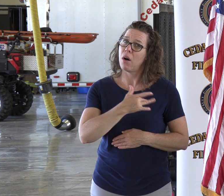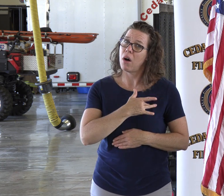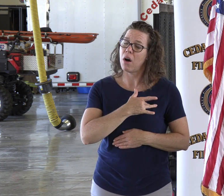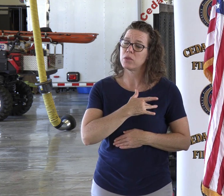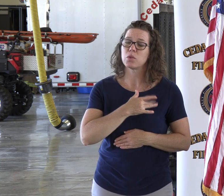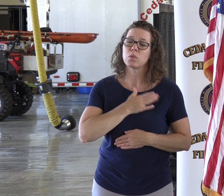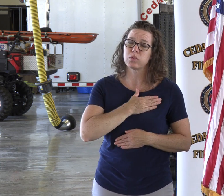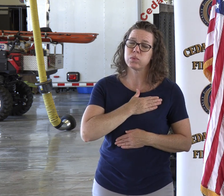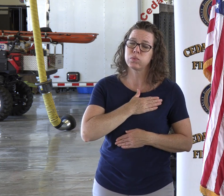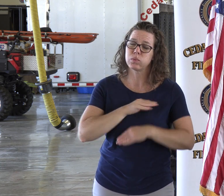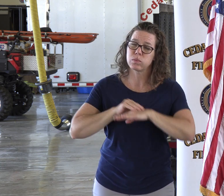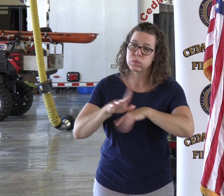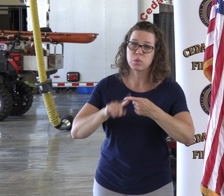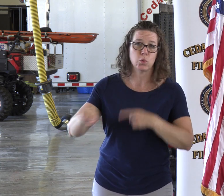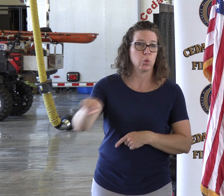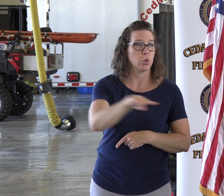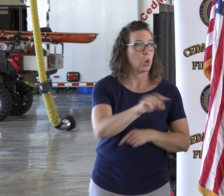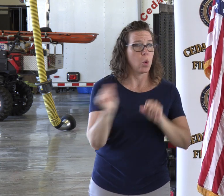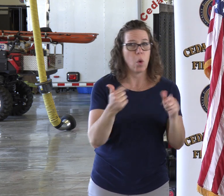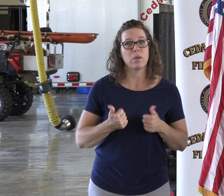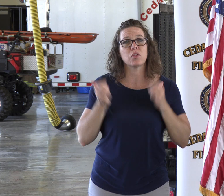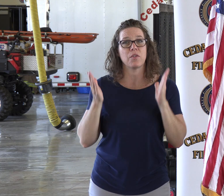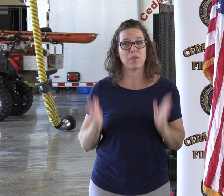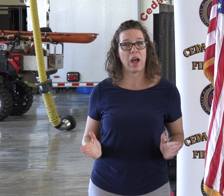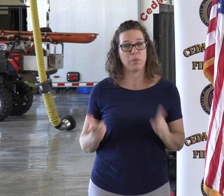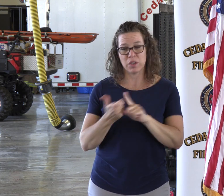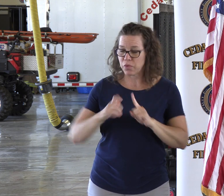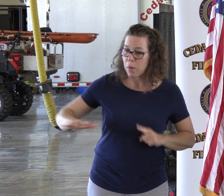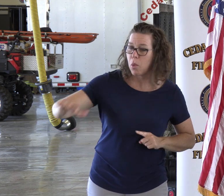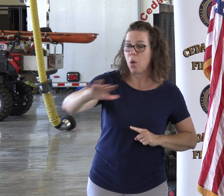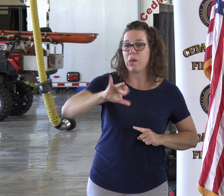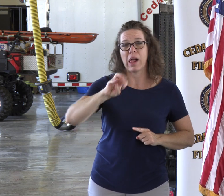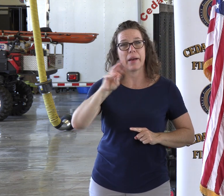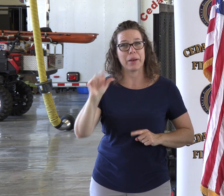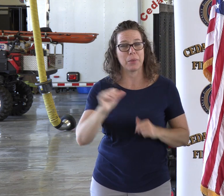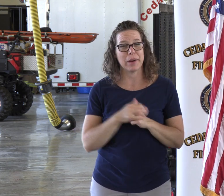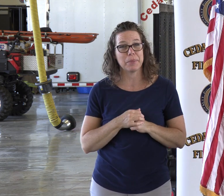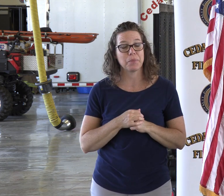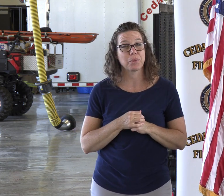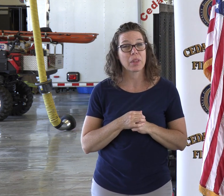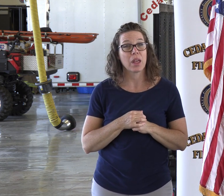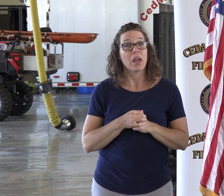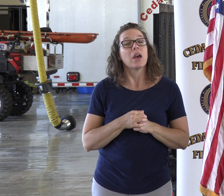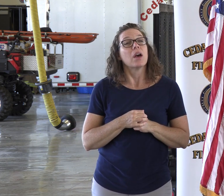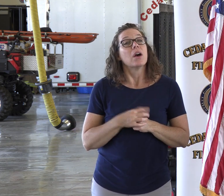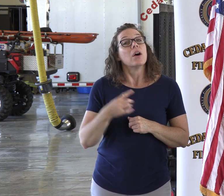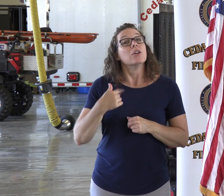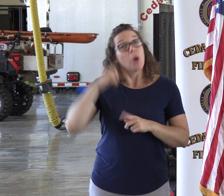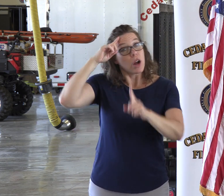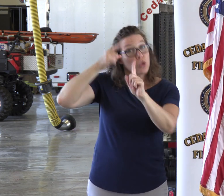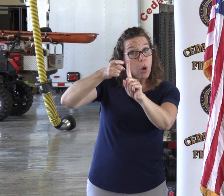victims and all the survivors of this weather event across the great state of Iowa. Our goal at OBR is